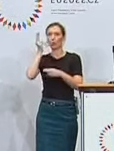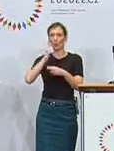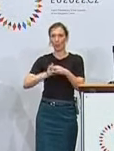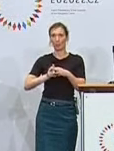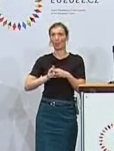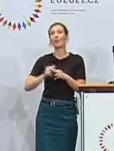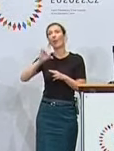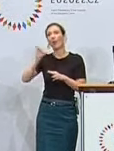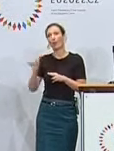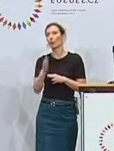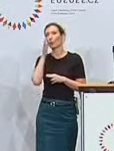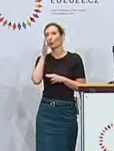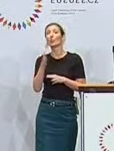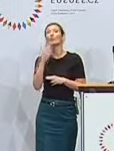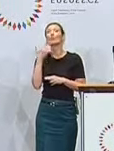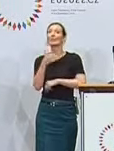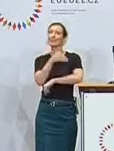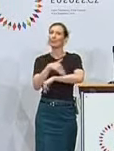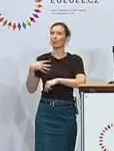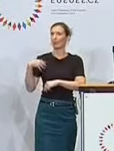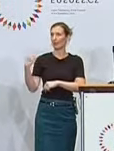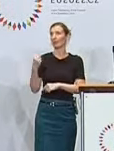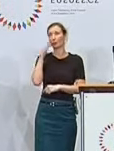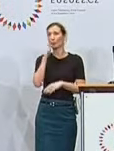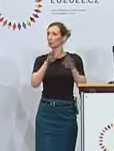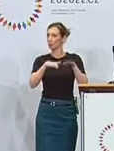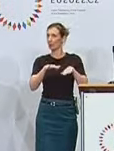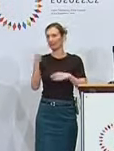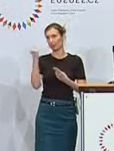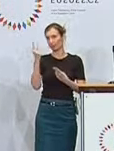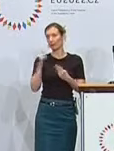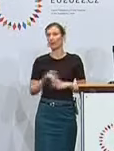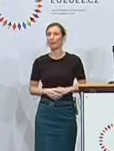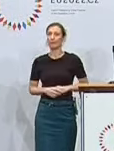joined by the Czech Foreign Minister now, who will stay, of course.